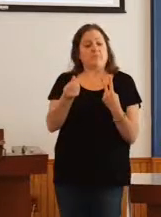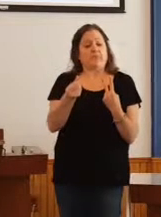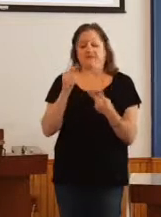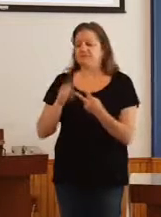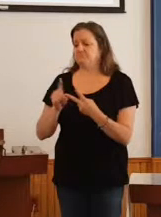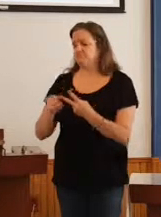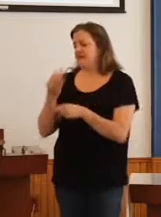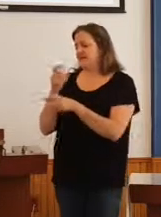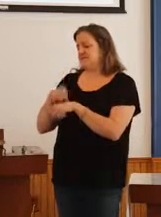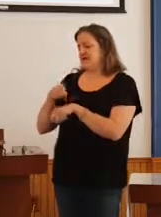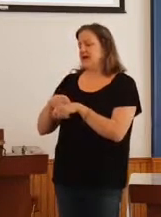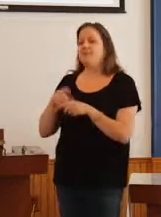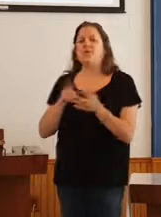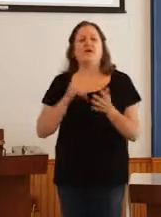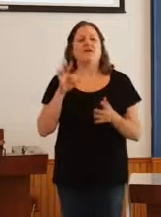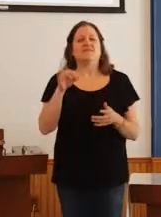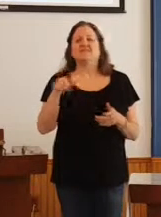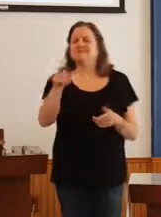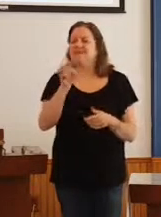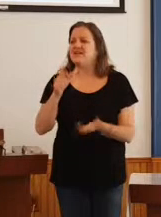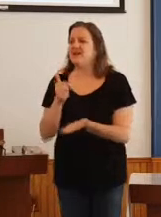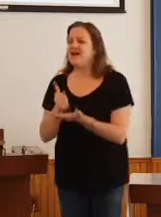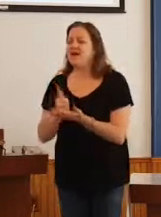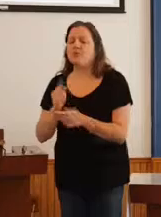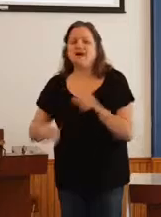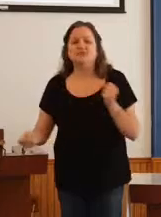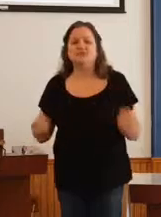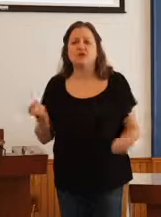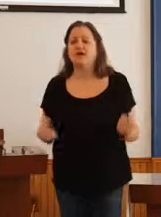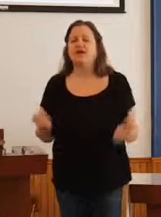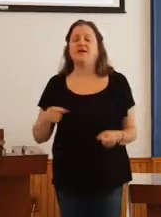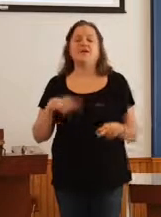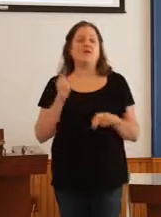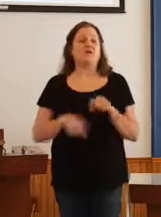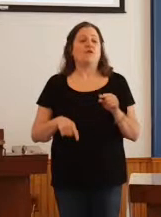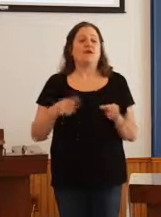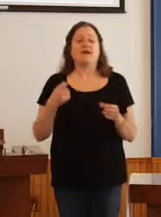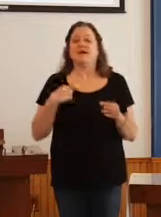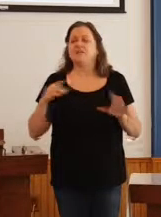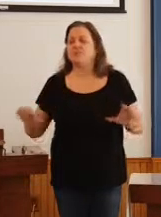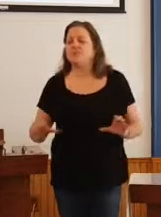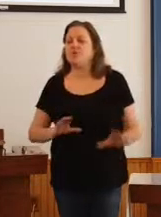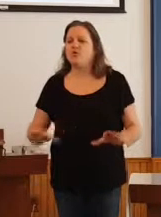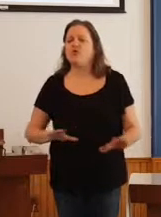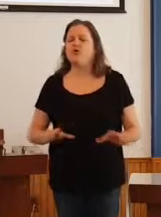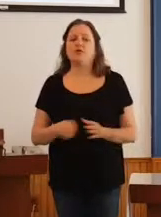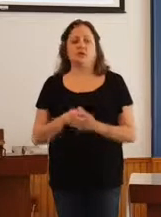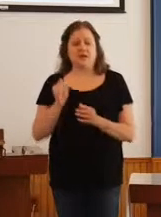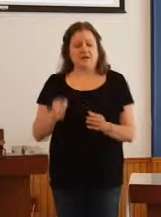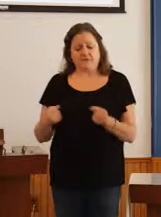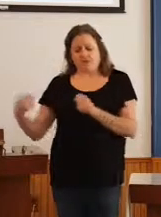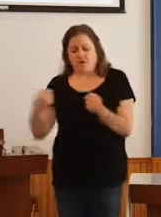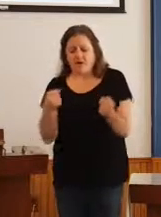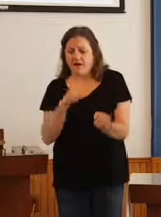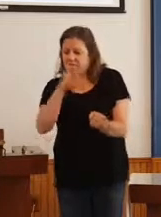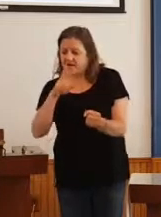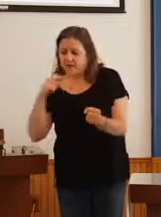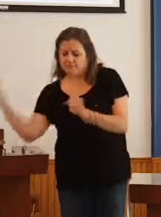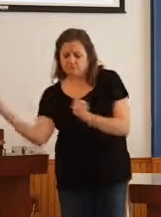who needs to get to the store or bring them here to church? Because they can't get here on their own accord.